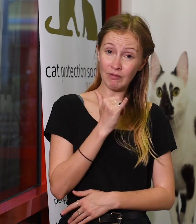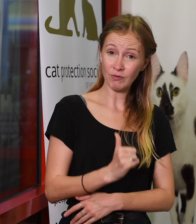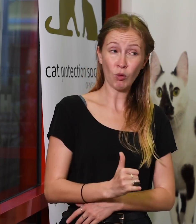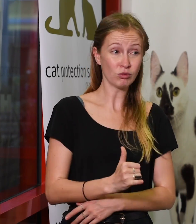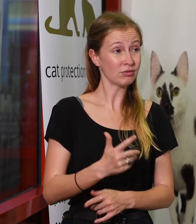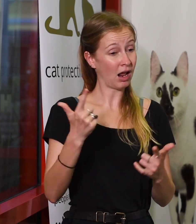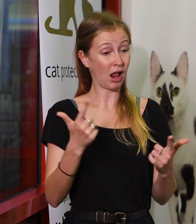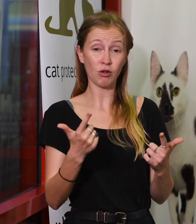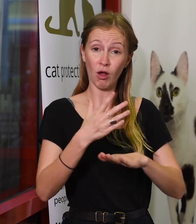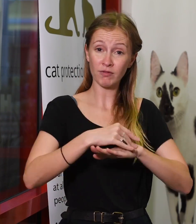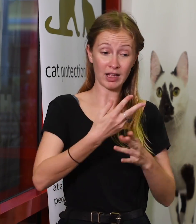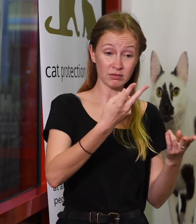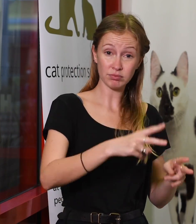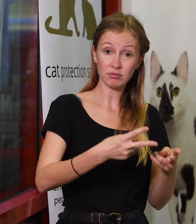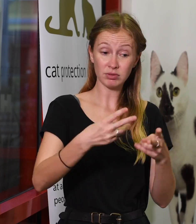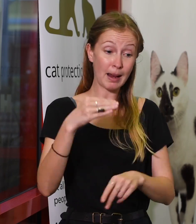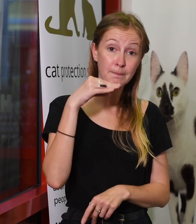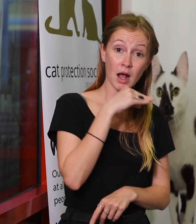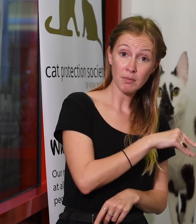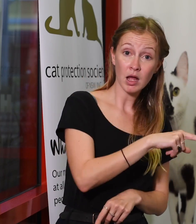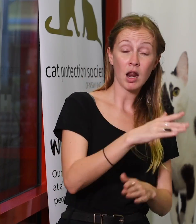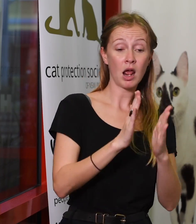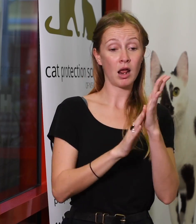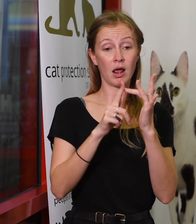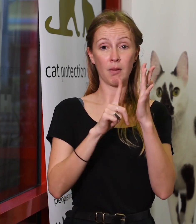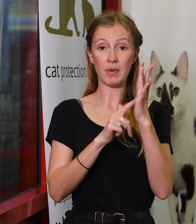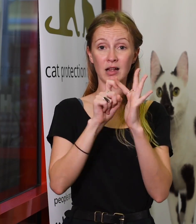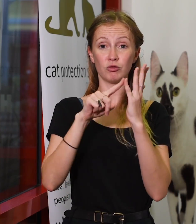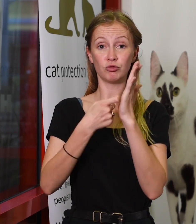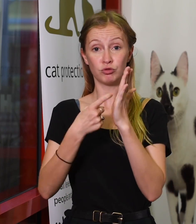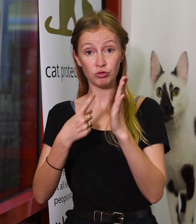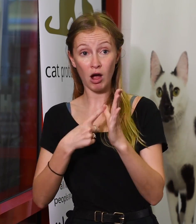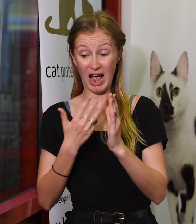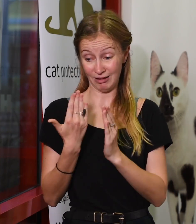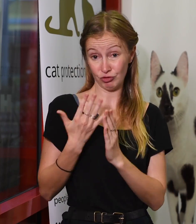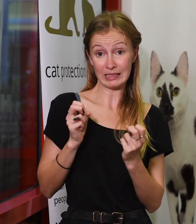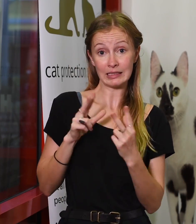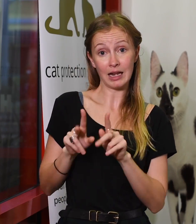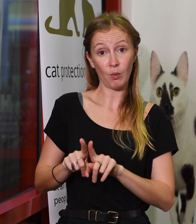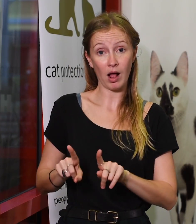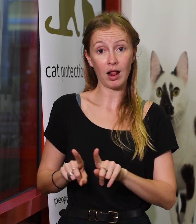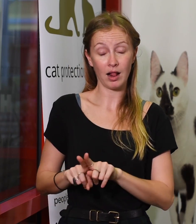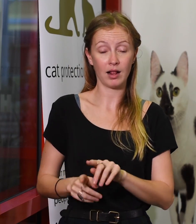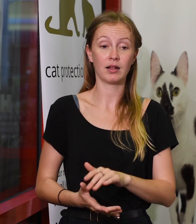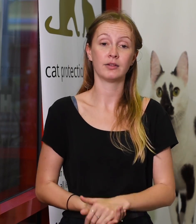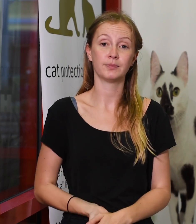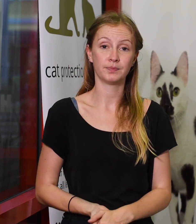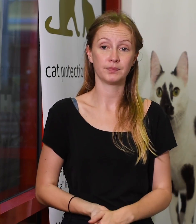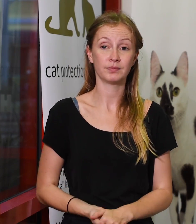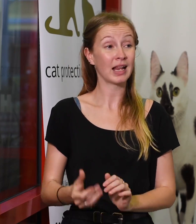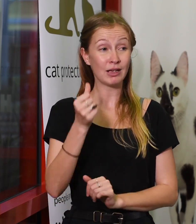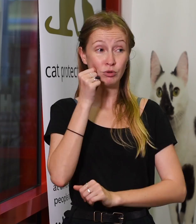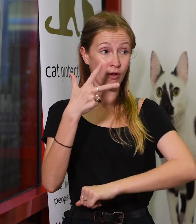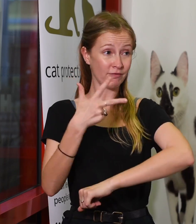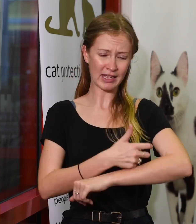cats in Melbourne and Mildura, and more recently in Sydney. And we know that the vaccines are really,